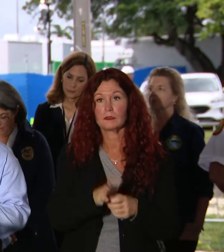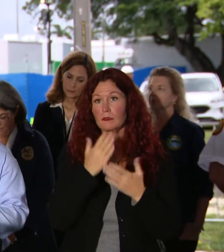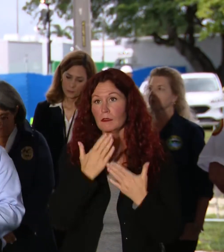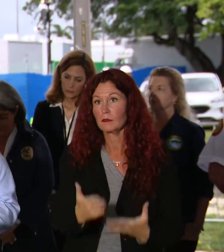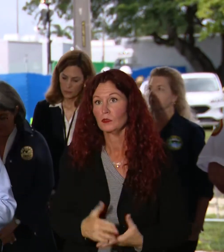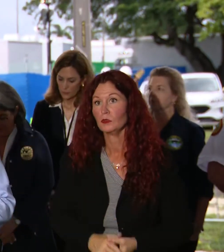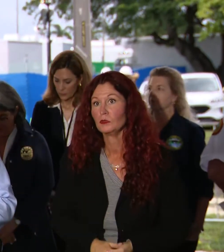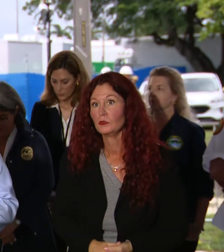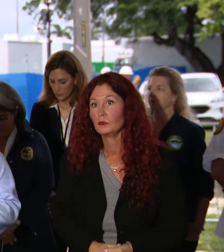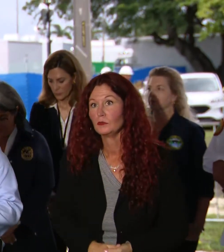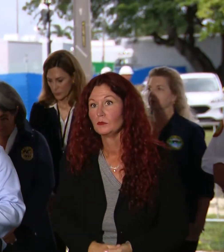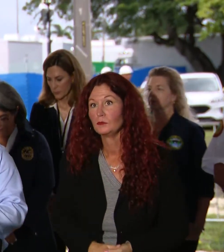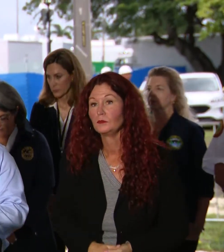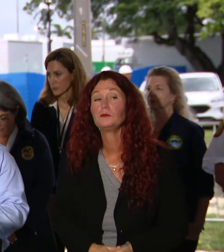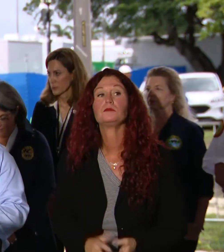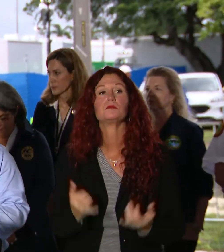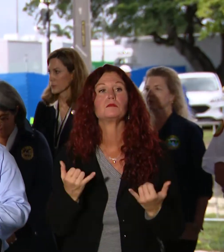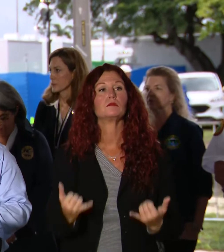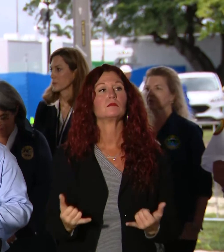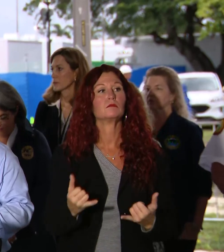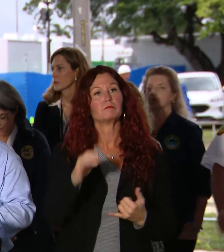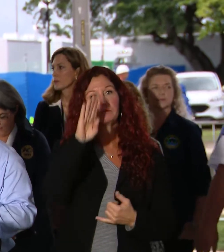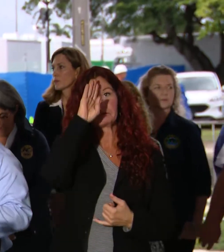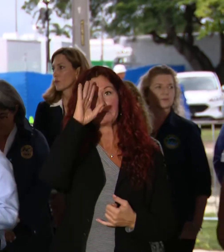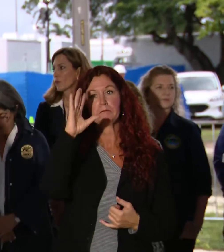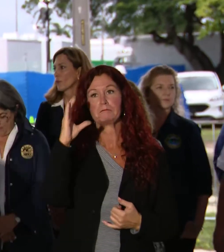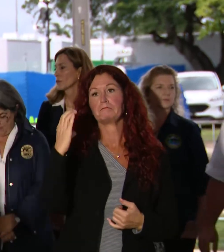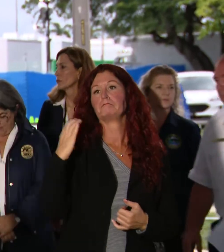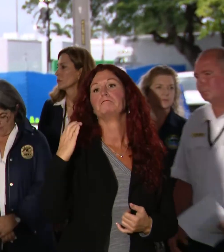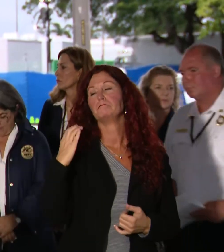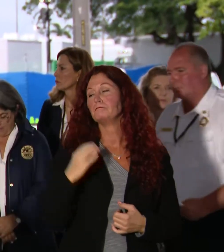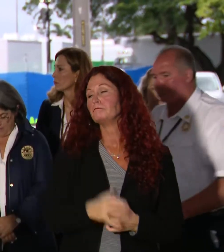Thank you, Mr. Mayor. Miami-Dade Fire Rescue Chief Alan Comiskey.